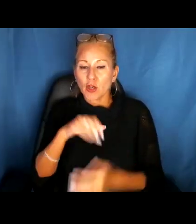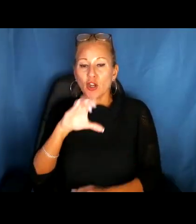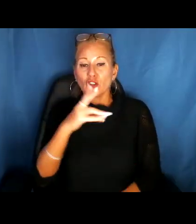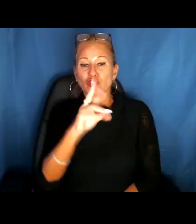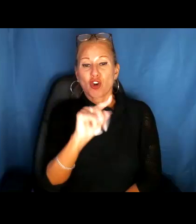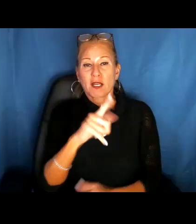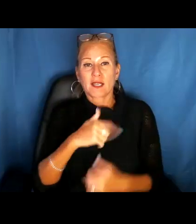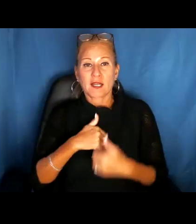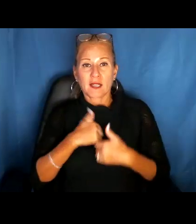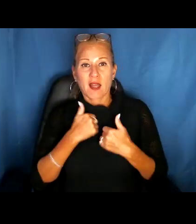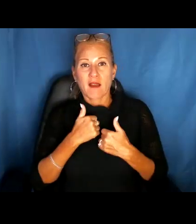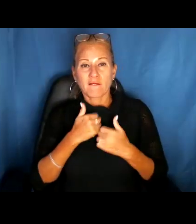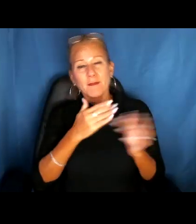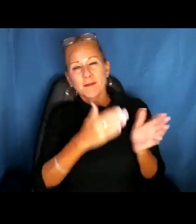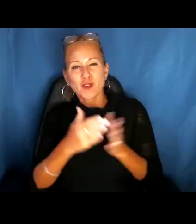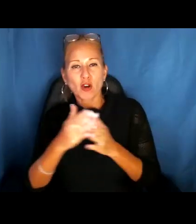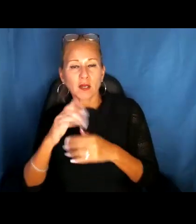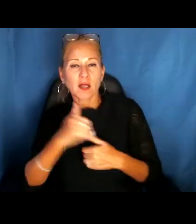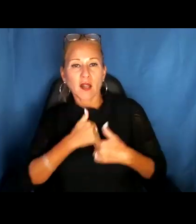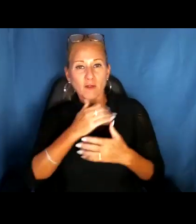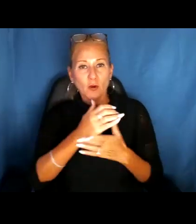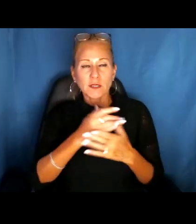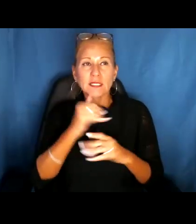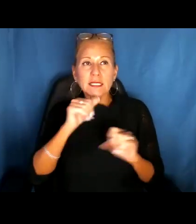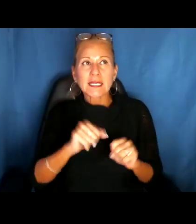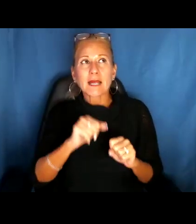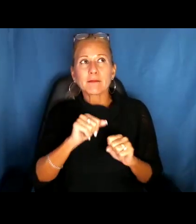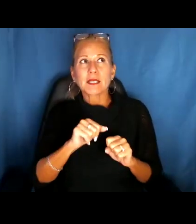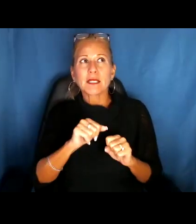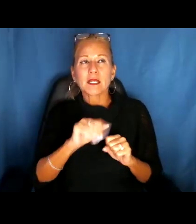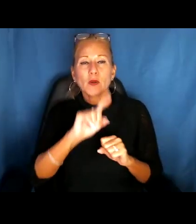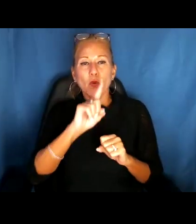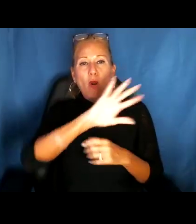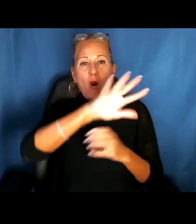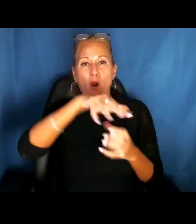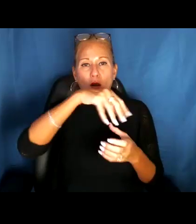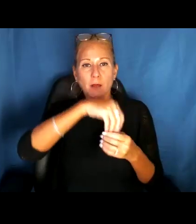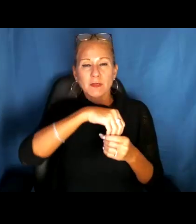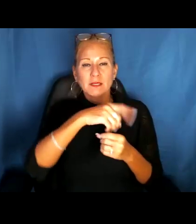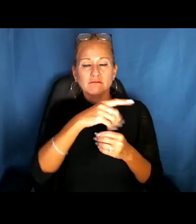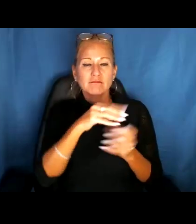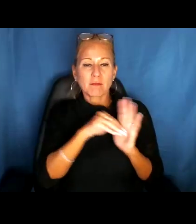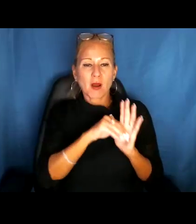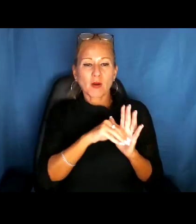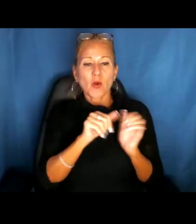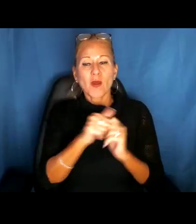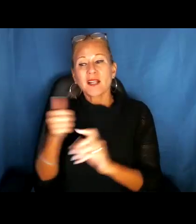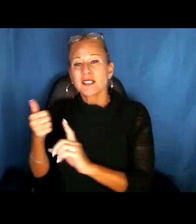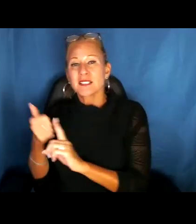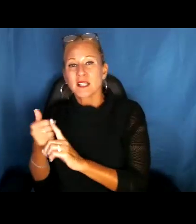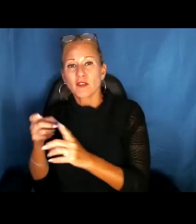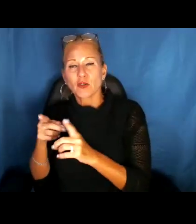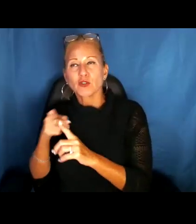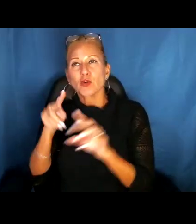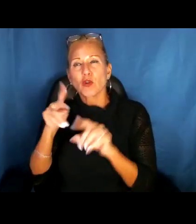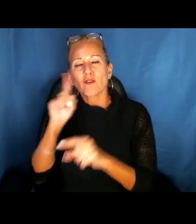course can be an all-encompassing model. And with self-direction, you're really looking